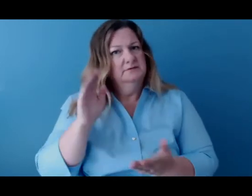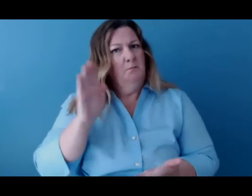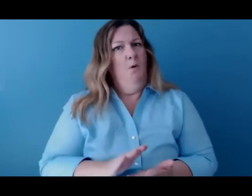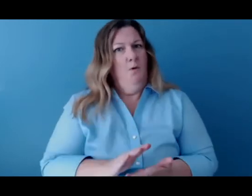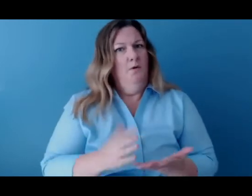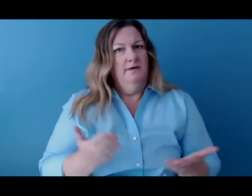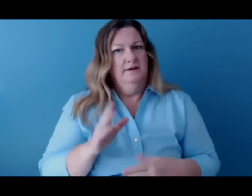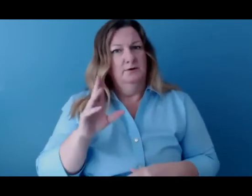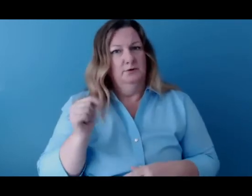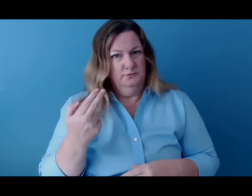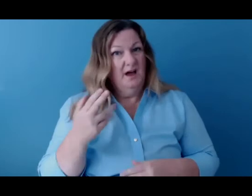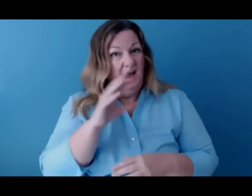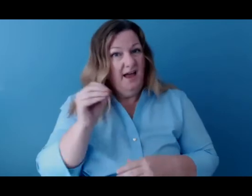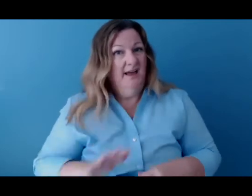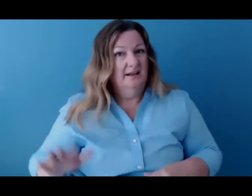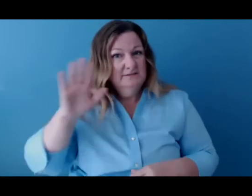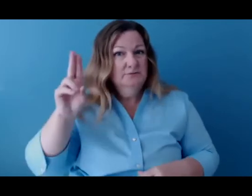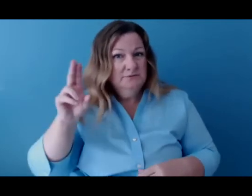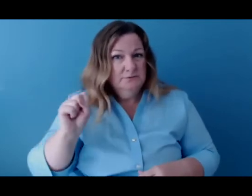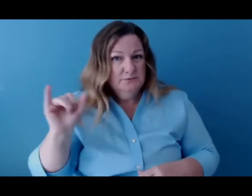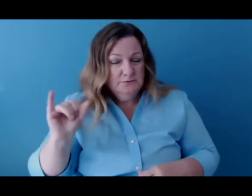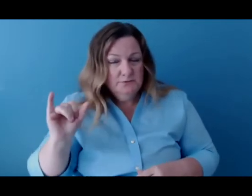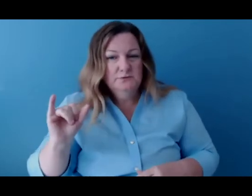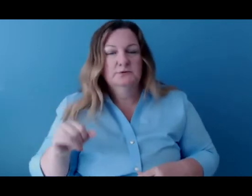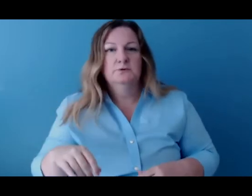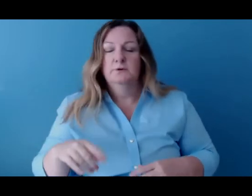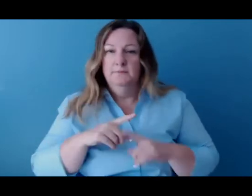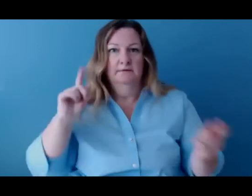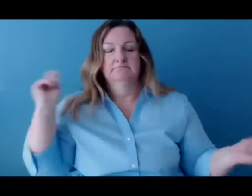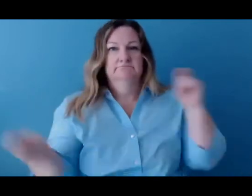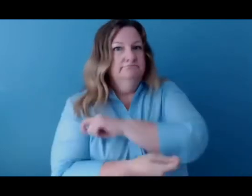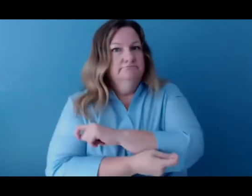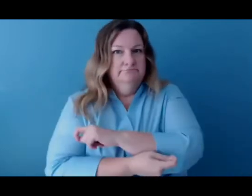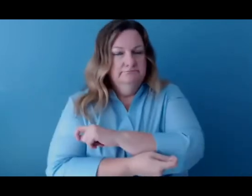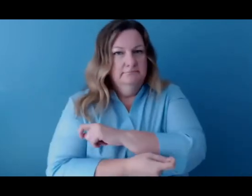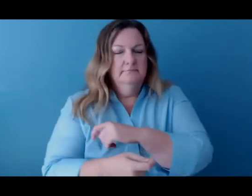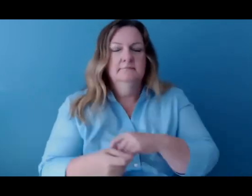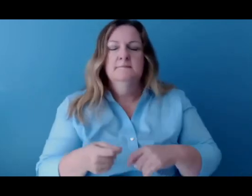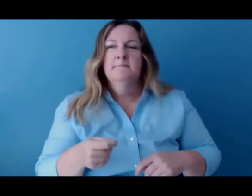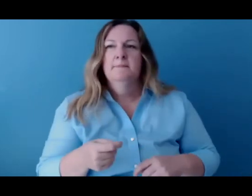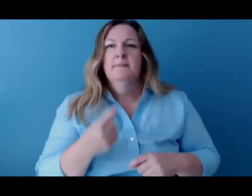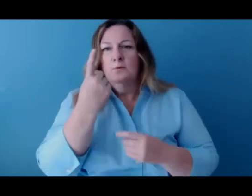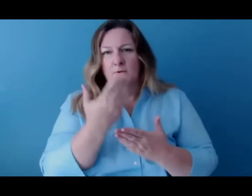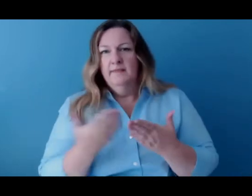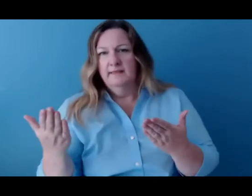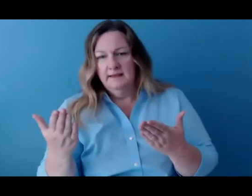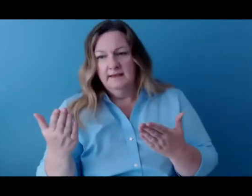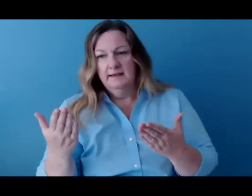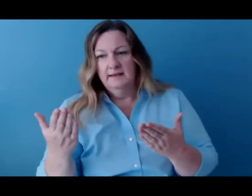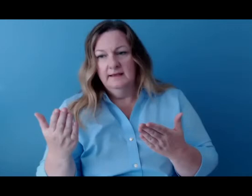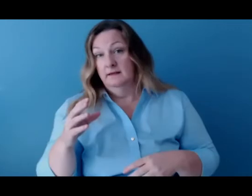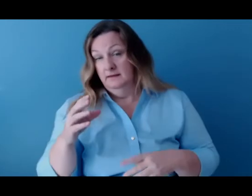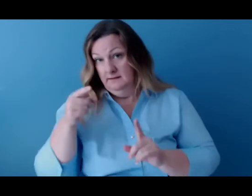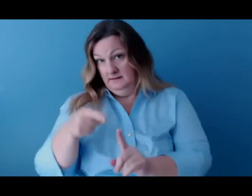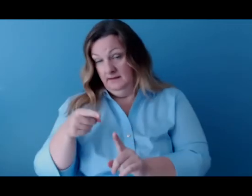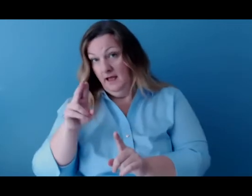lowest unemployment rate nationally, and now things have changed. But one thing that an unemployment rate